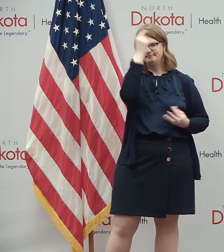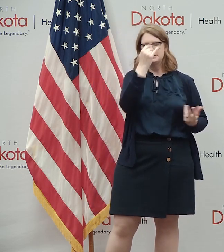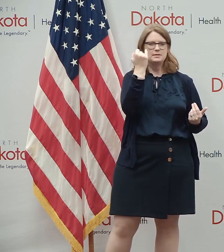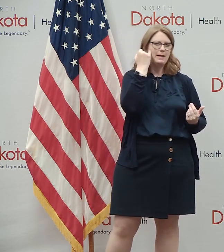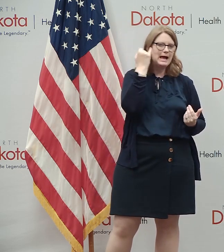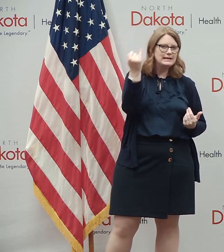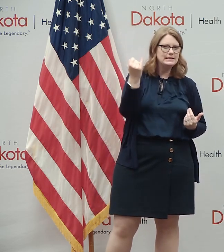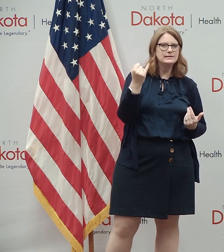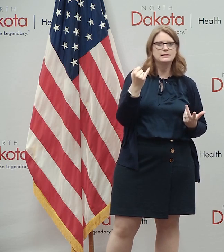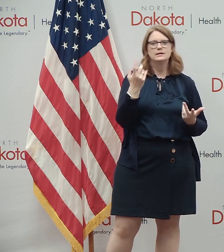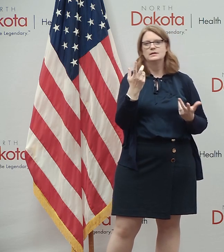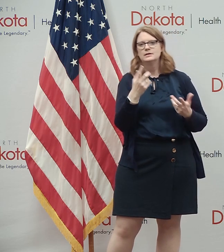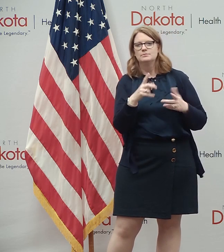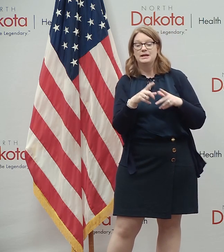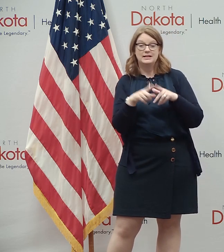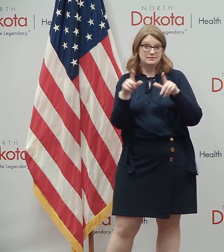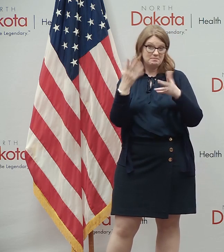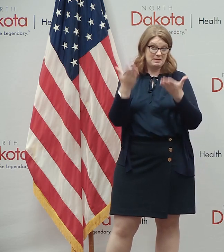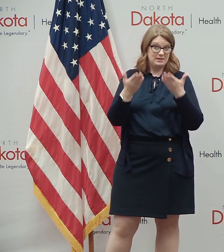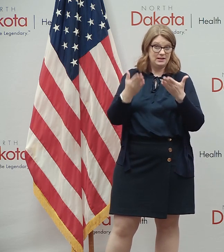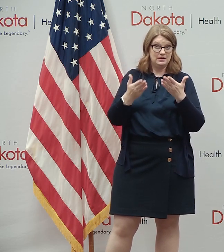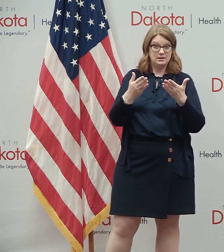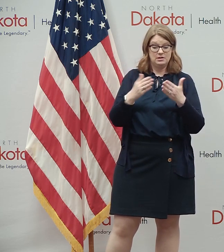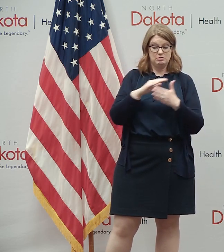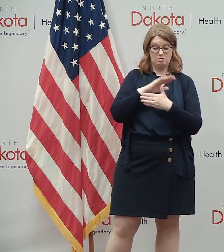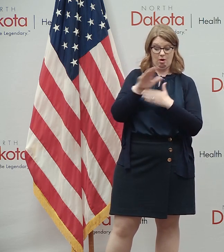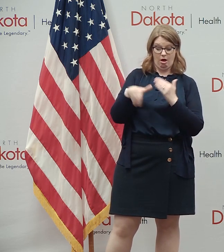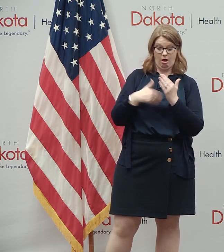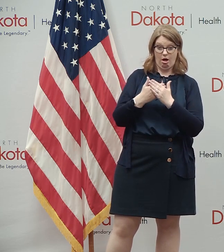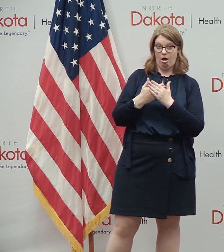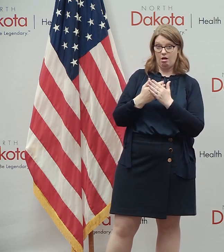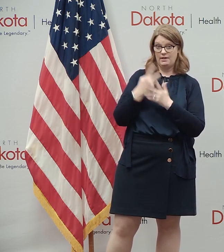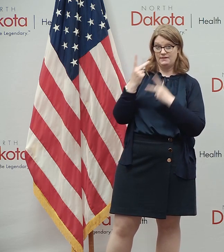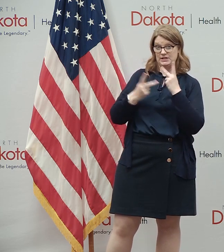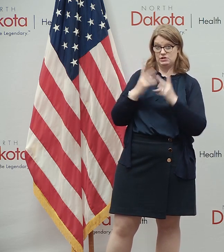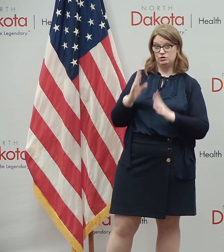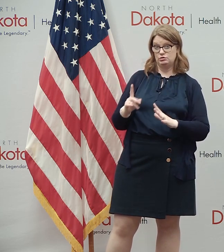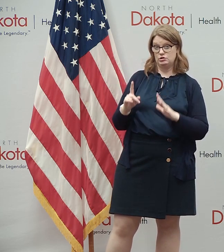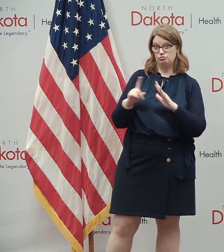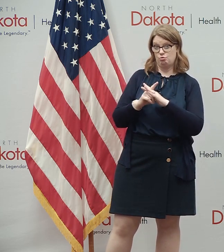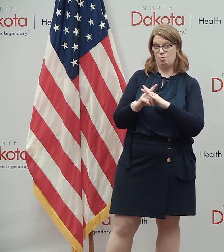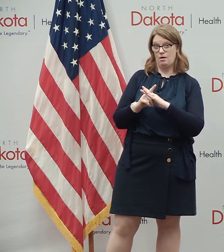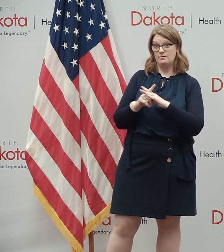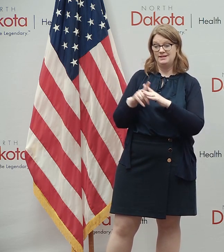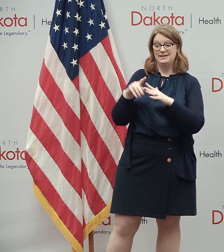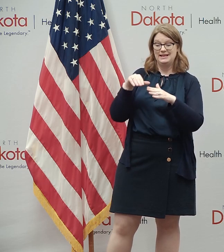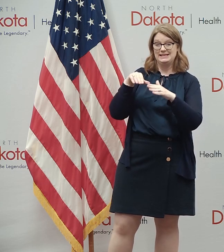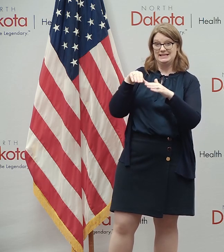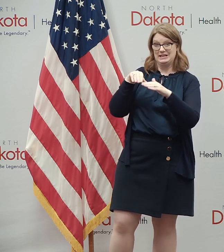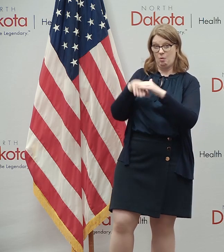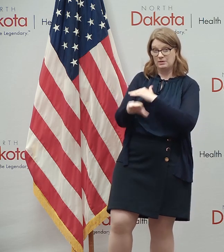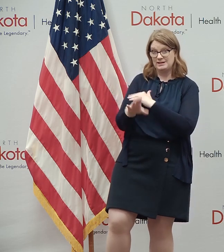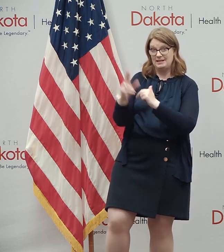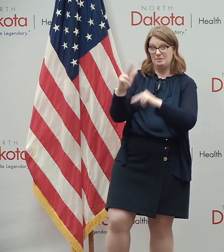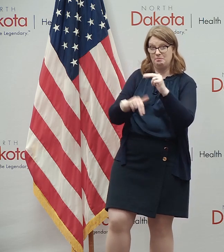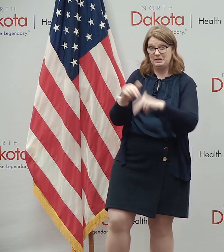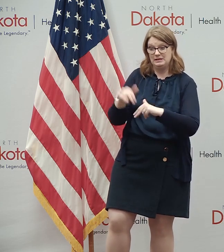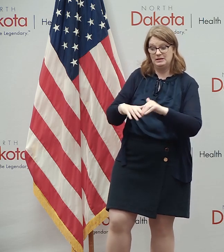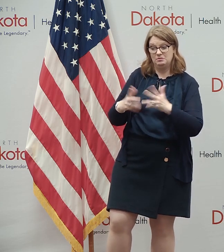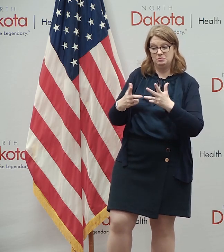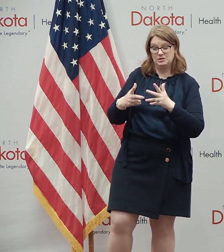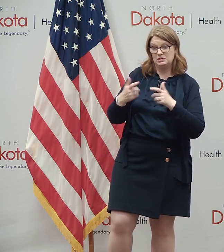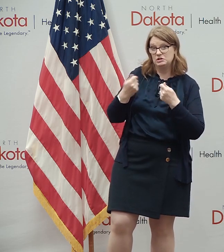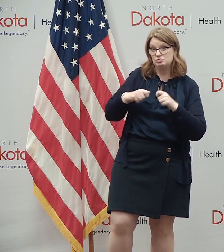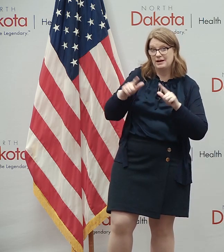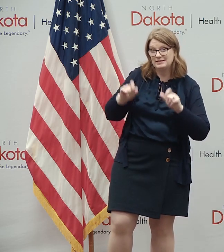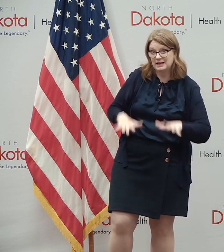doing some pilots about testing all visitors that might come to long-term care for the indoor visits in the weeks ahead. If we've got the capacity to do